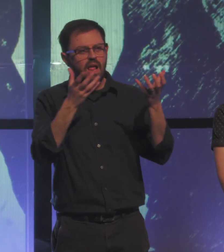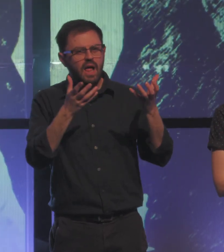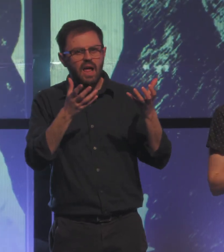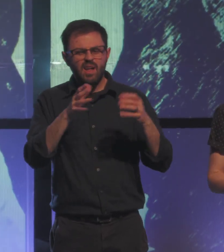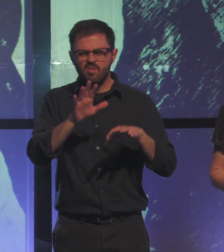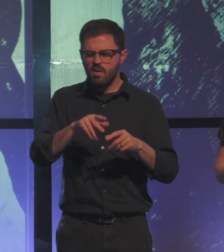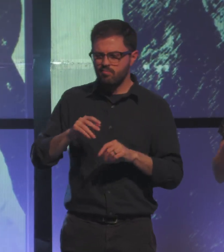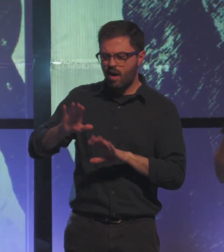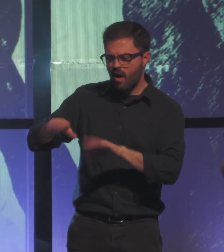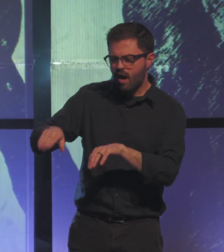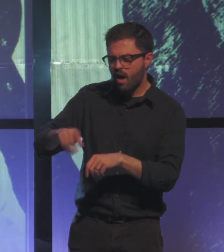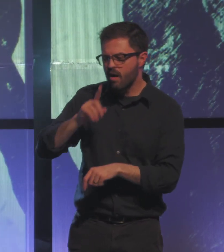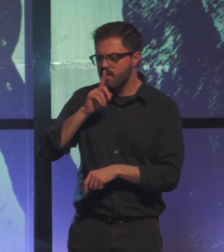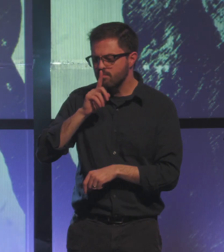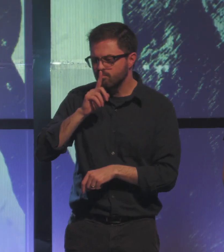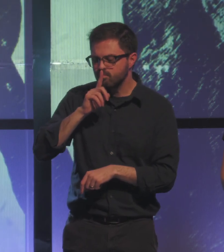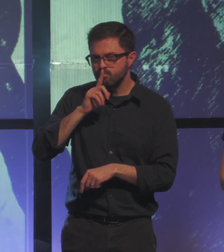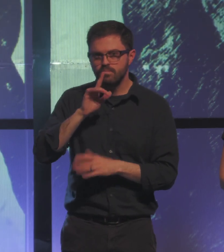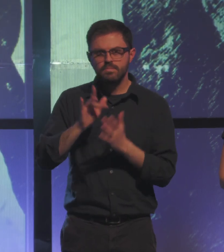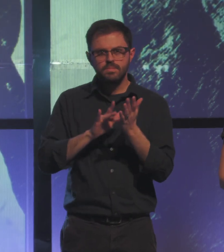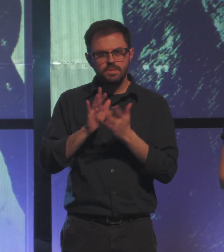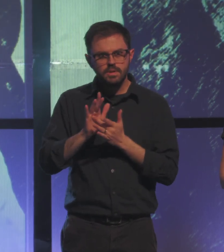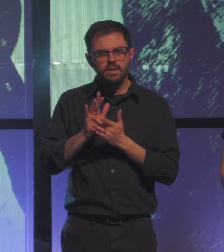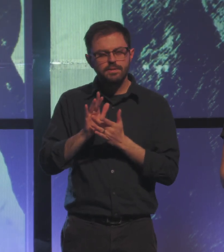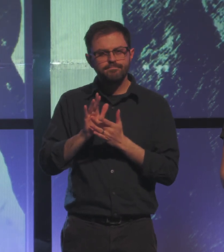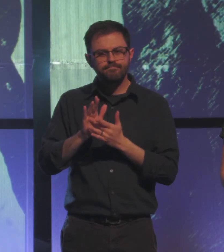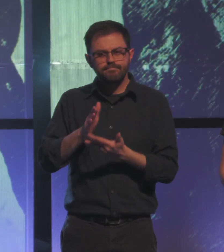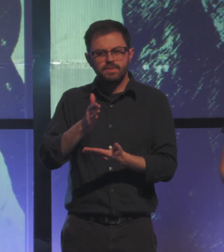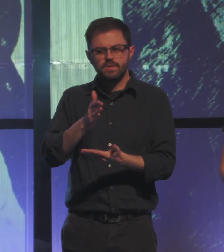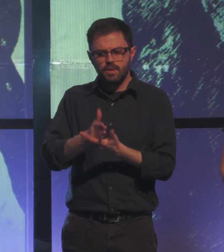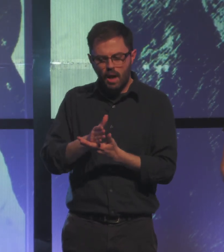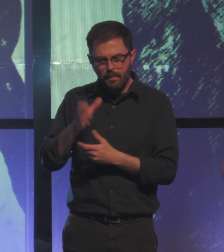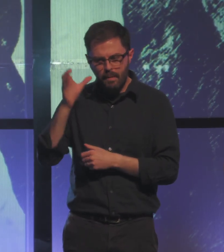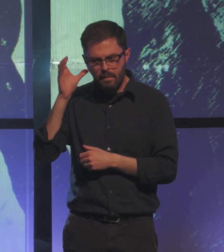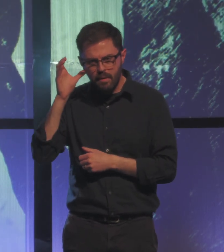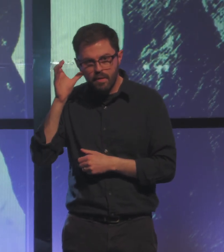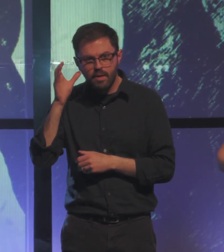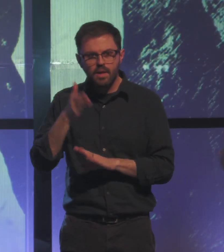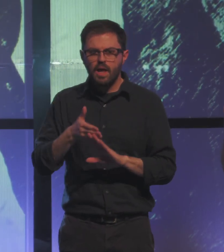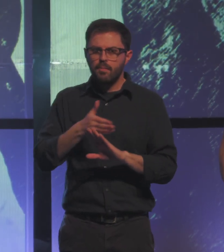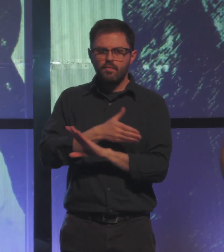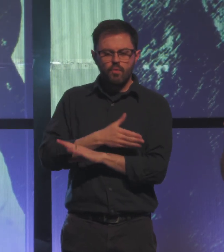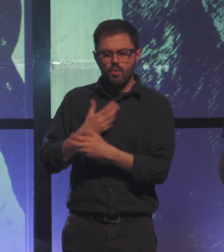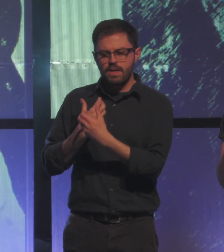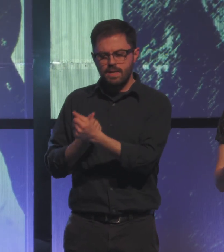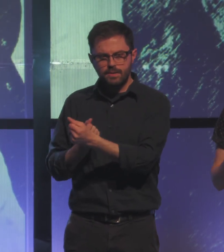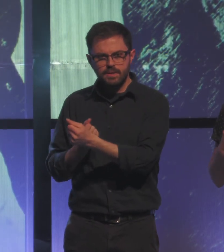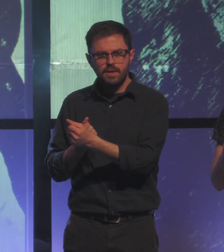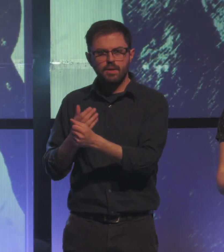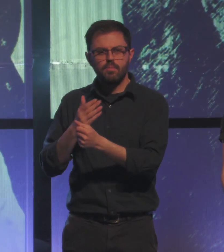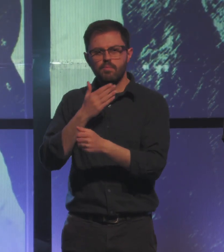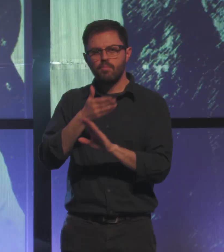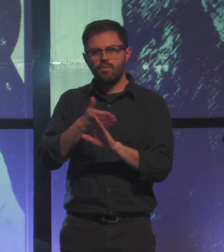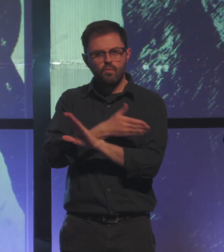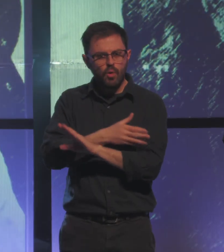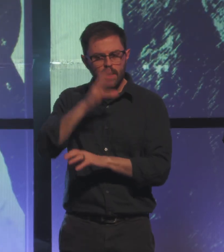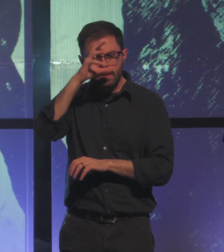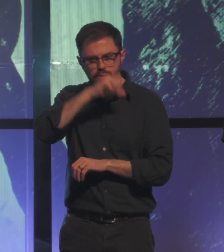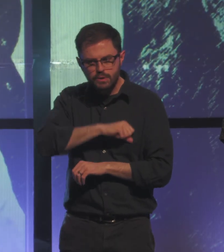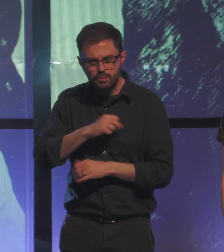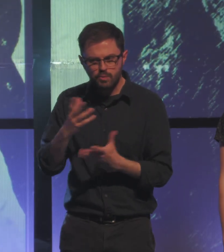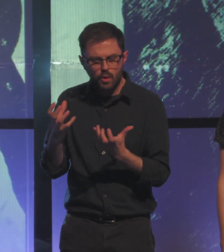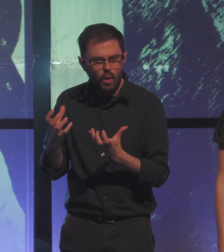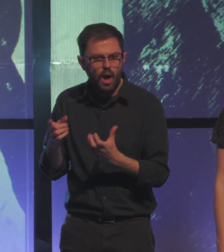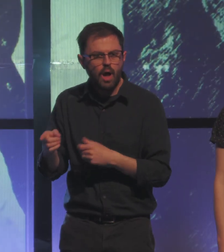shh, Jesus stops. And before healing his eyes, before assuming and restoring his